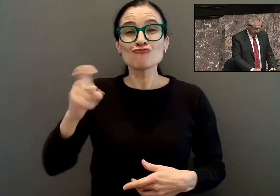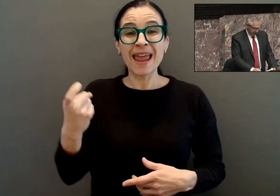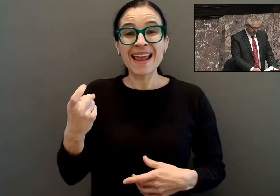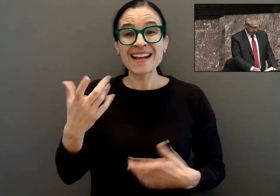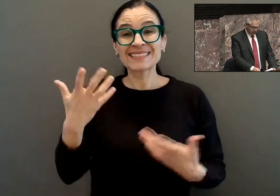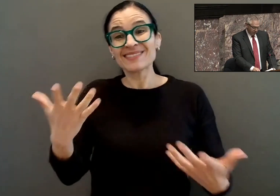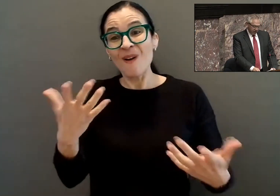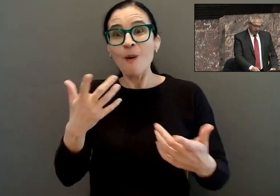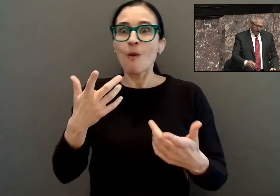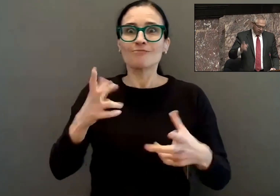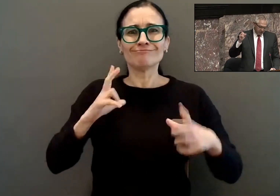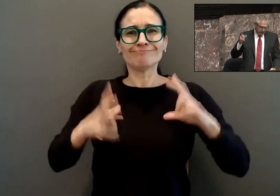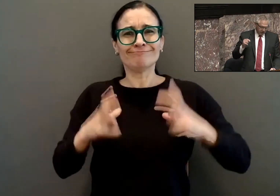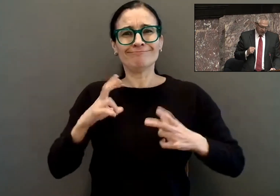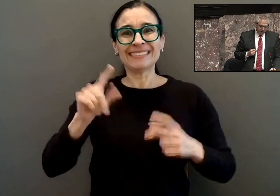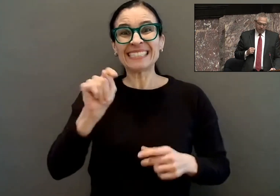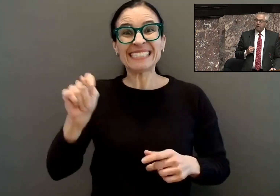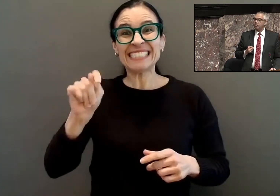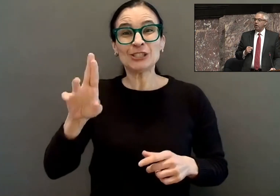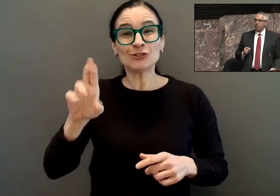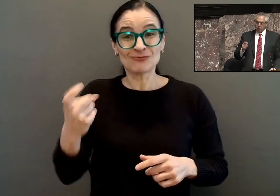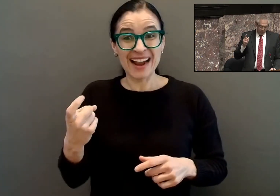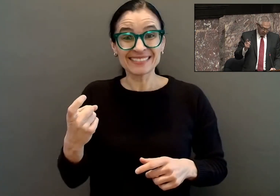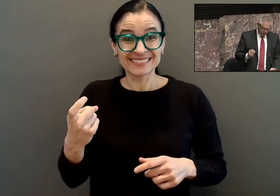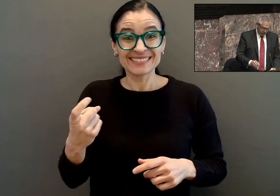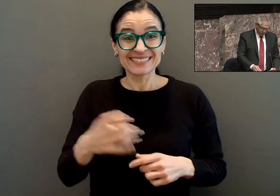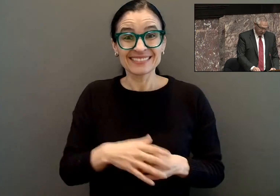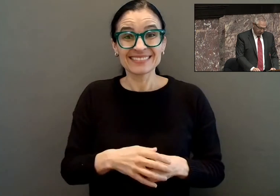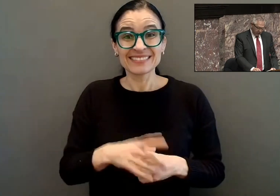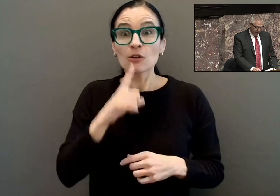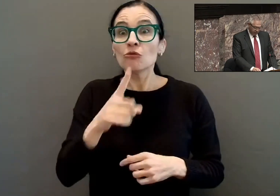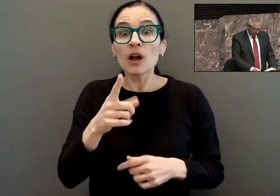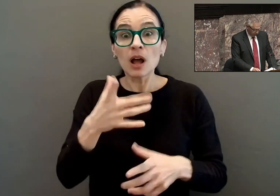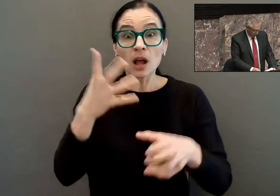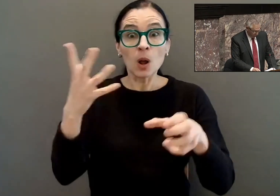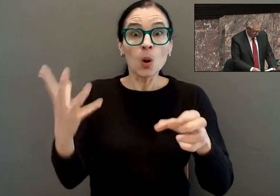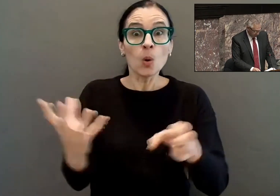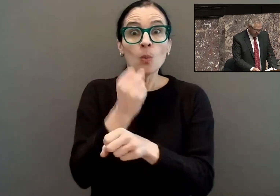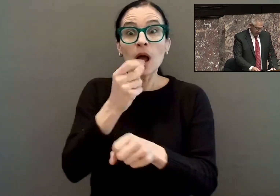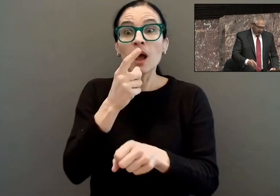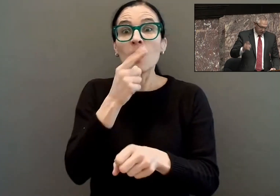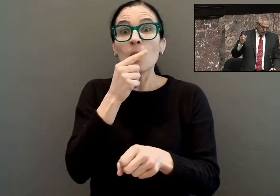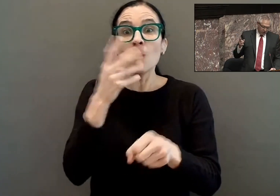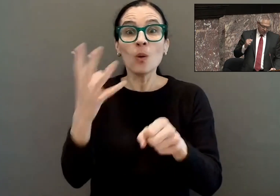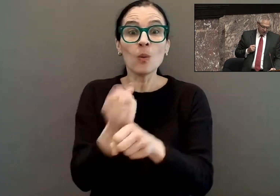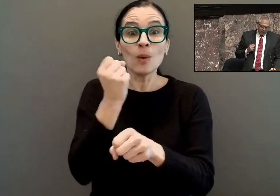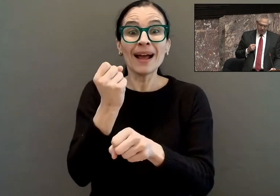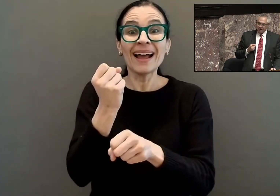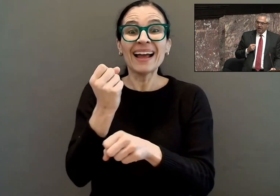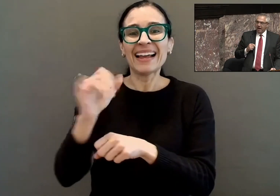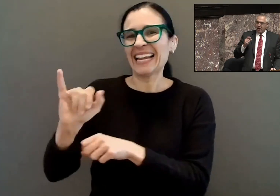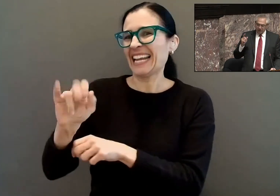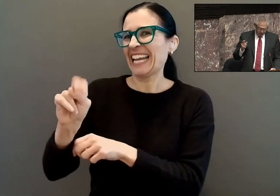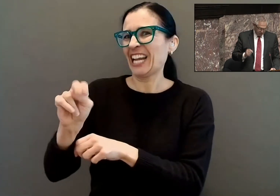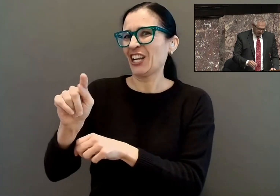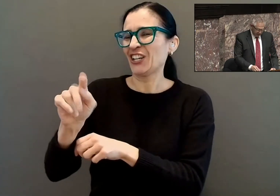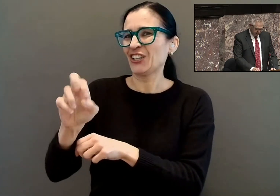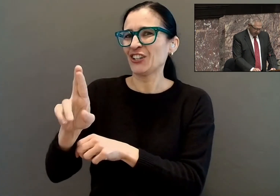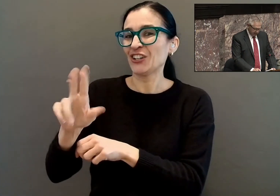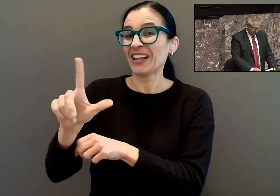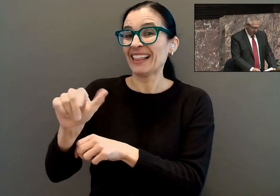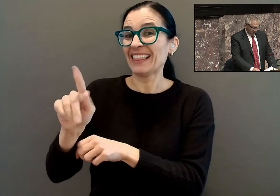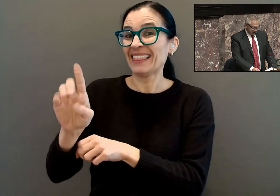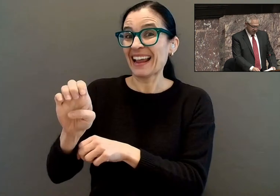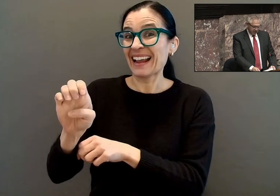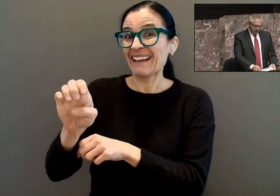easy task. The winner, the Interlakes Fire Department, with their entry, Fire in the Hole. A close